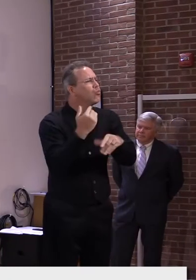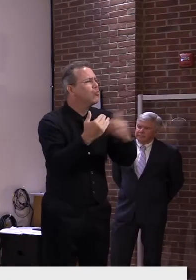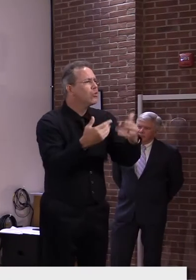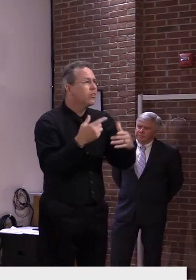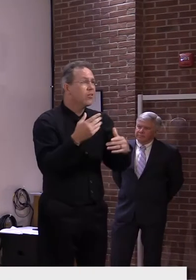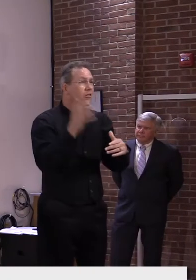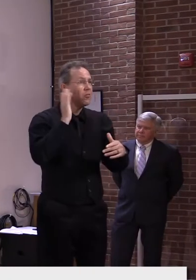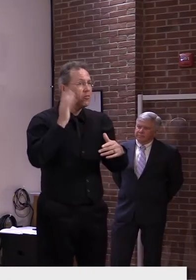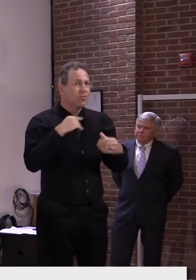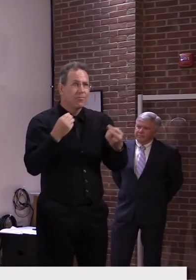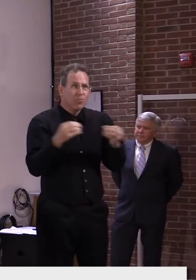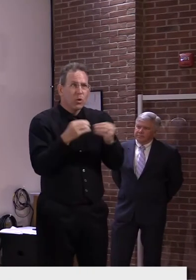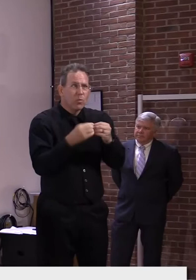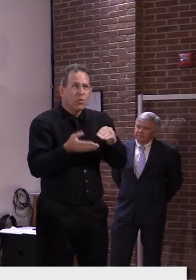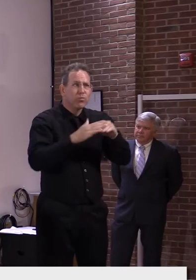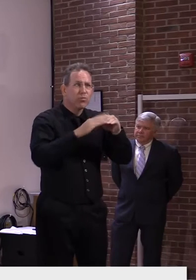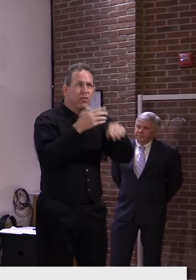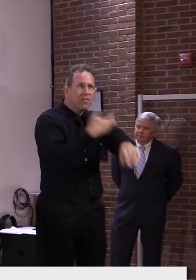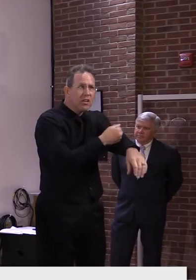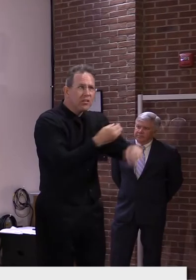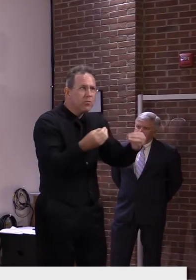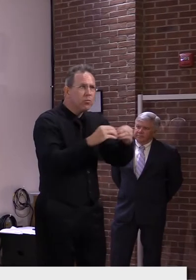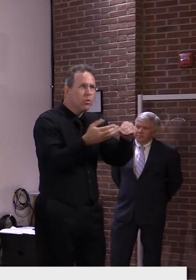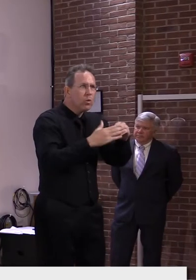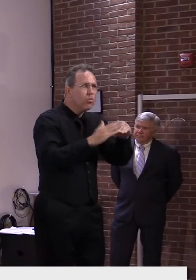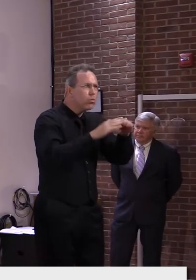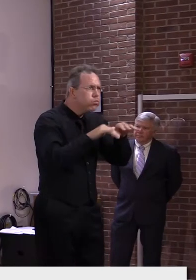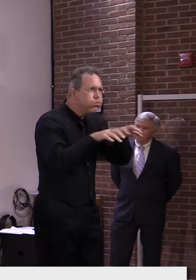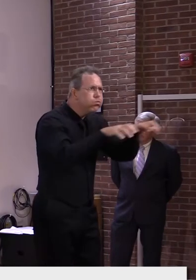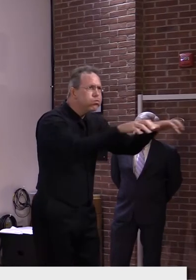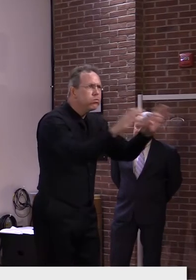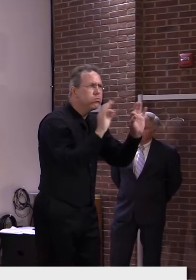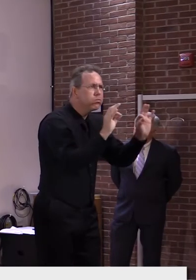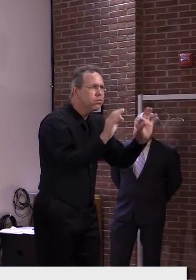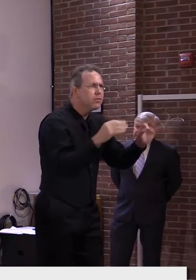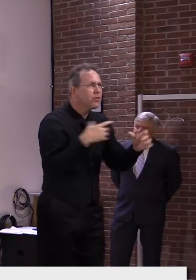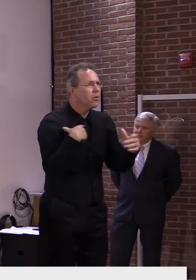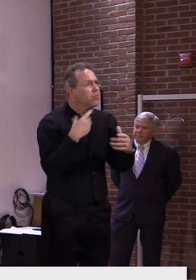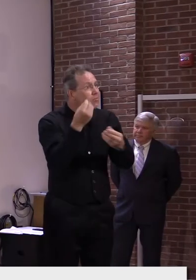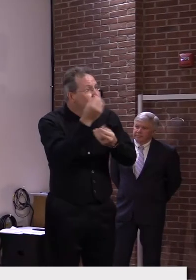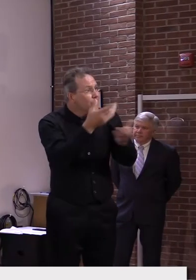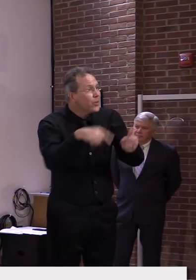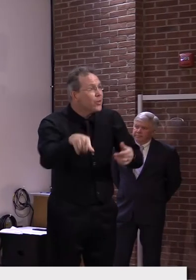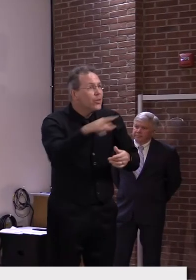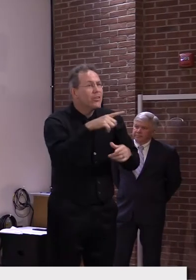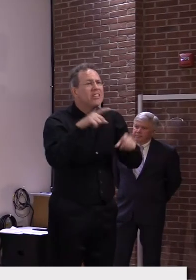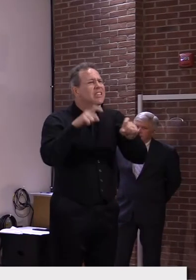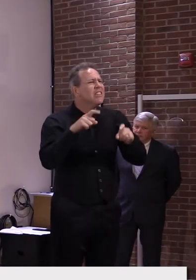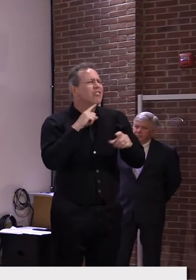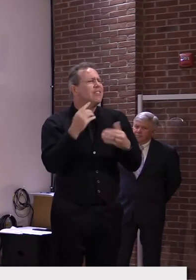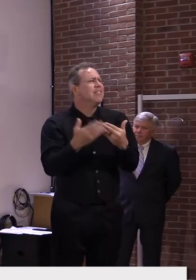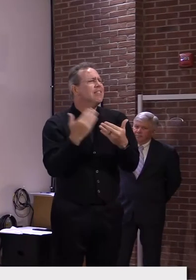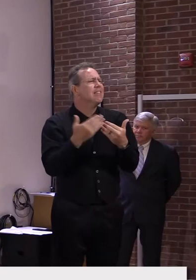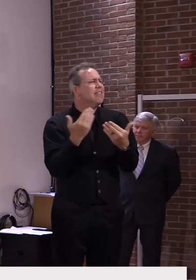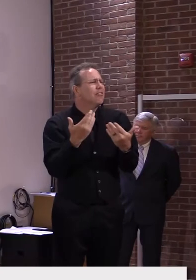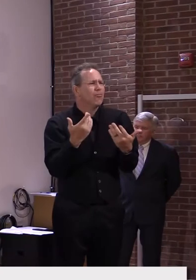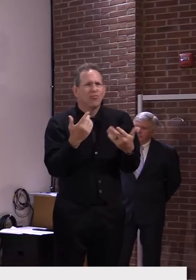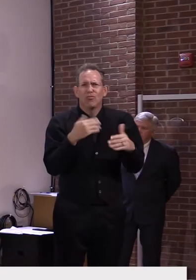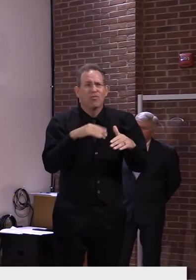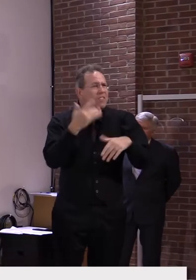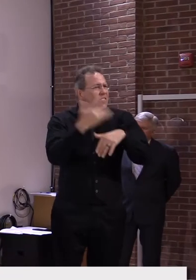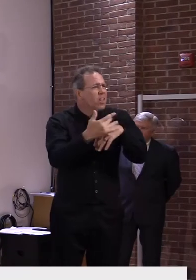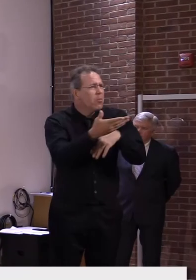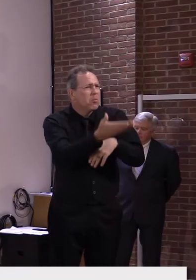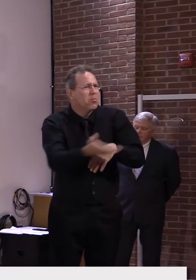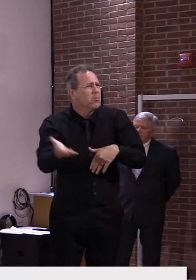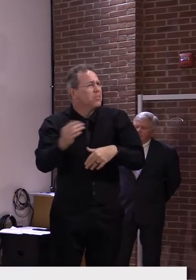testing is as available today as it was 6 months ago. So do not hesitate to get testing. You can probably do it on